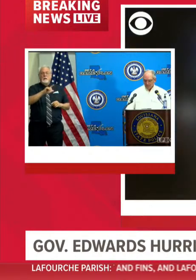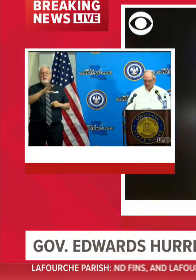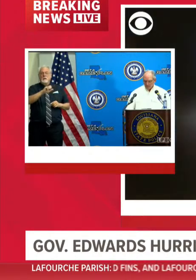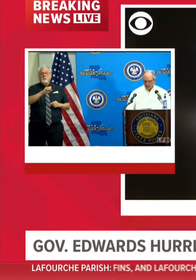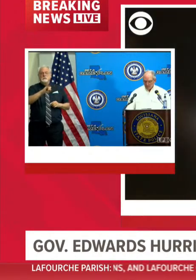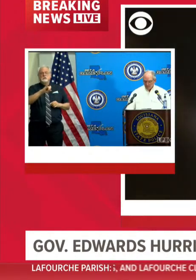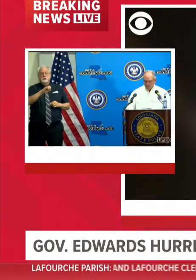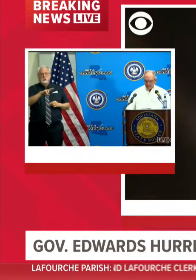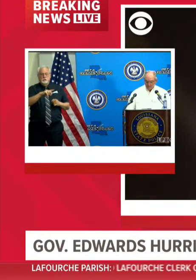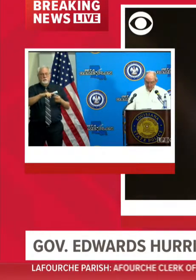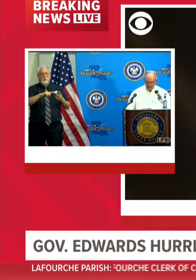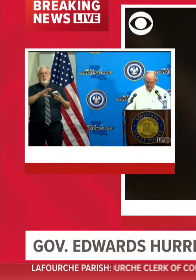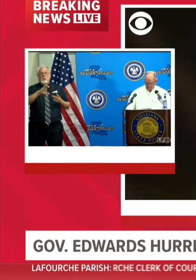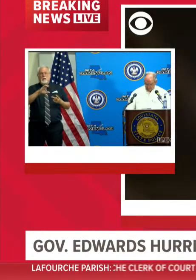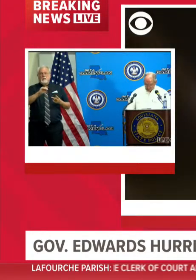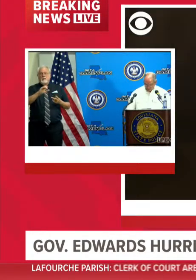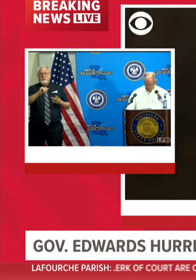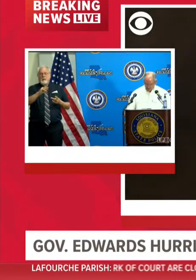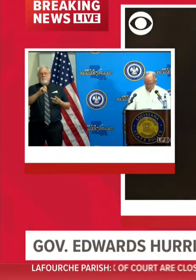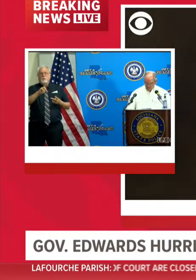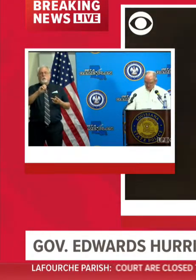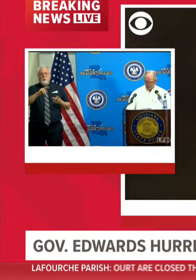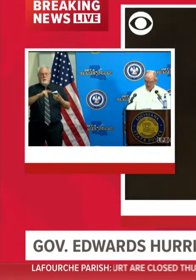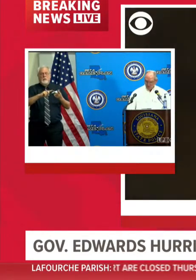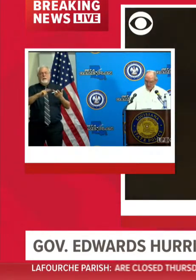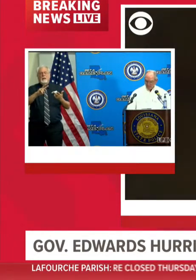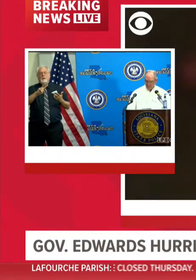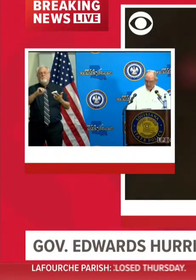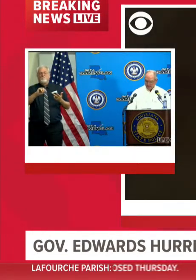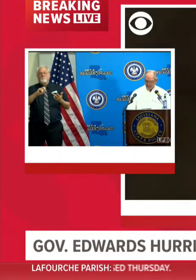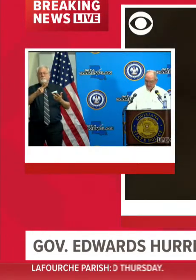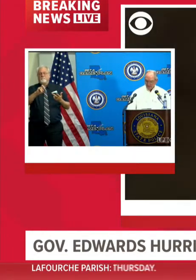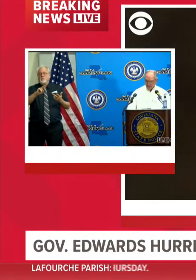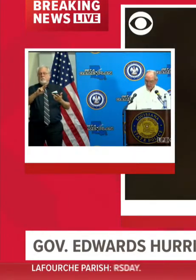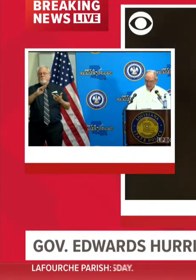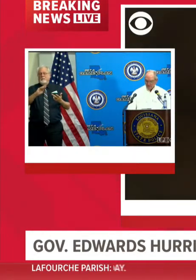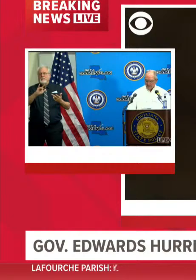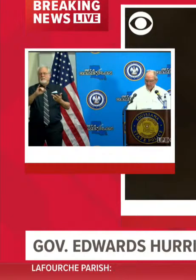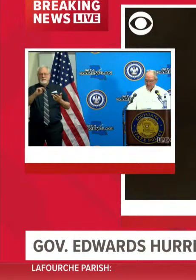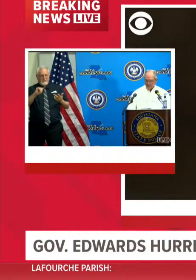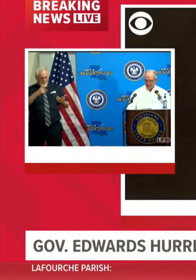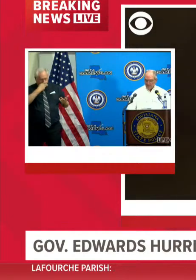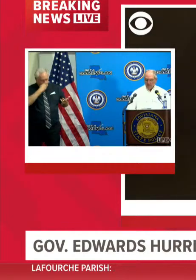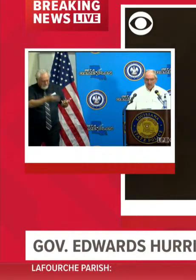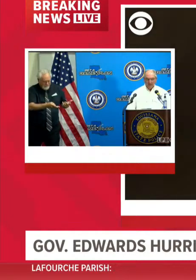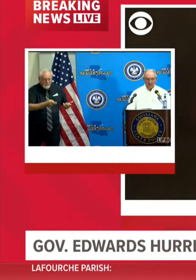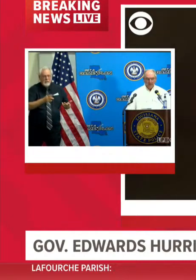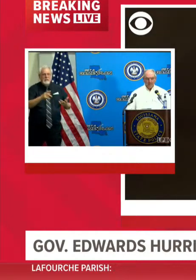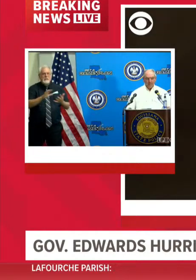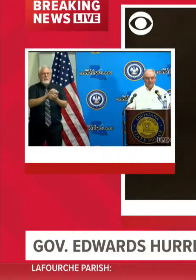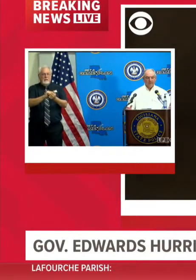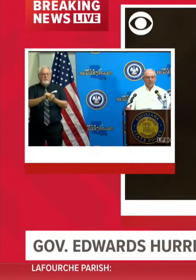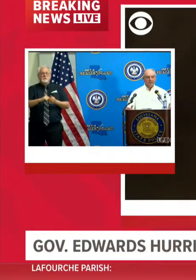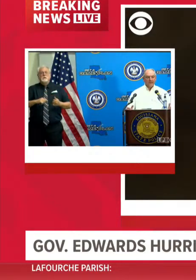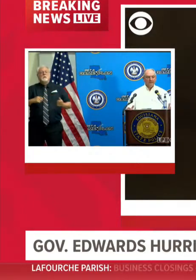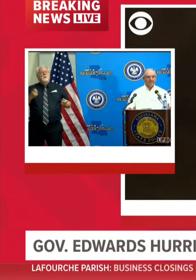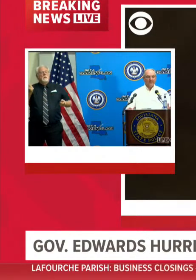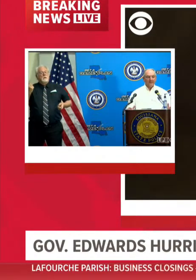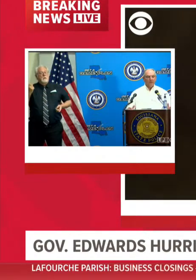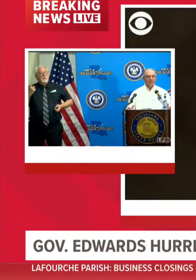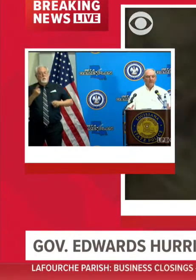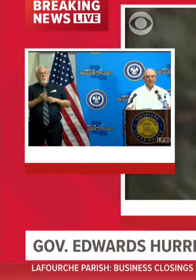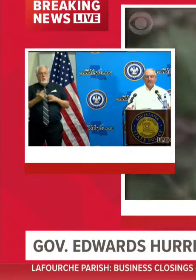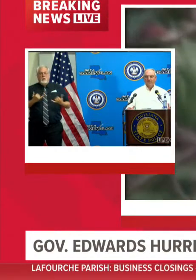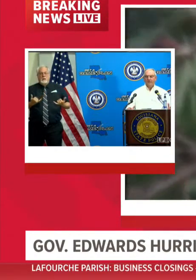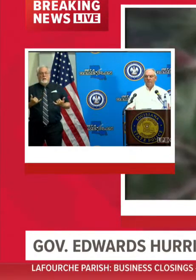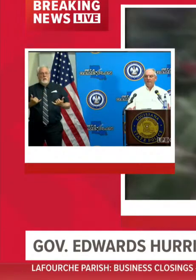Cameron, and we believe Vermilion parishes, so that we can put eyes on the damage. Please understand that right